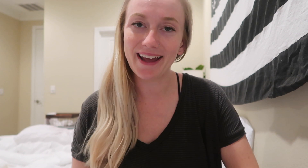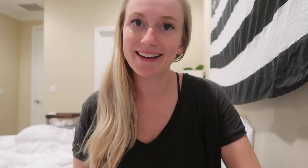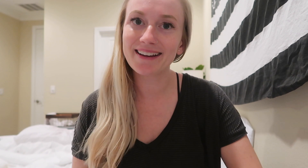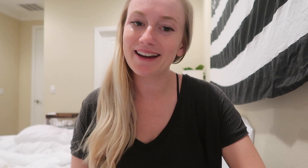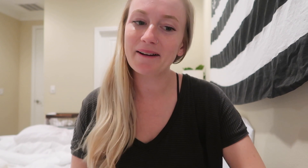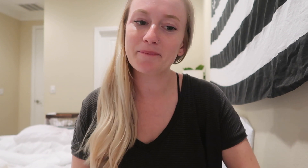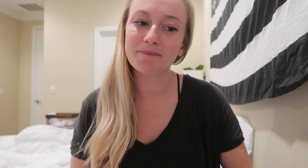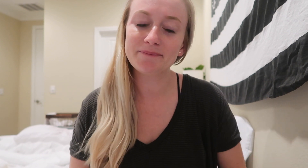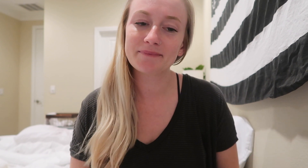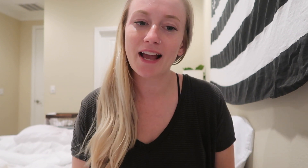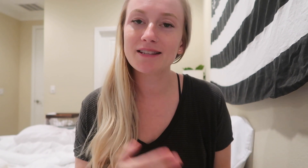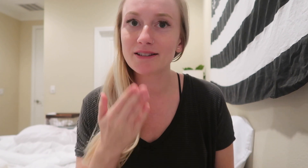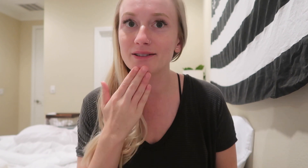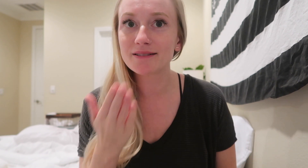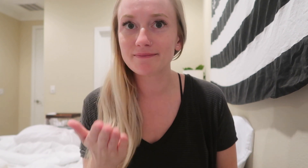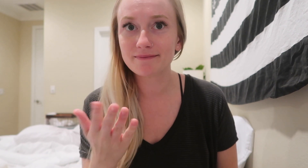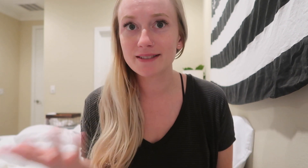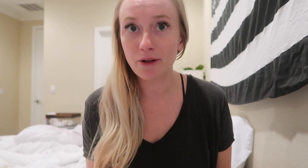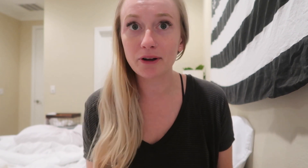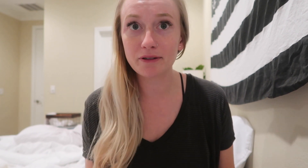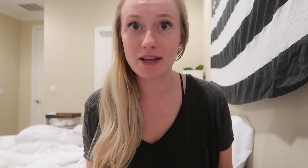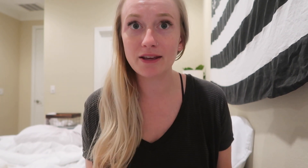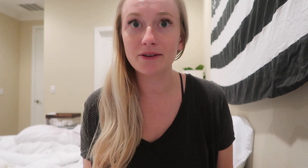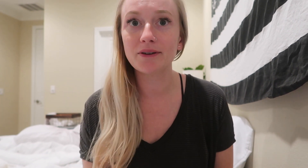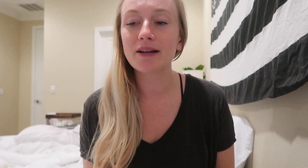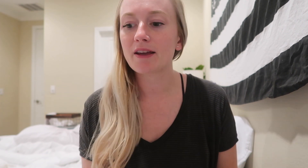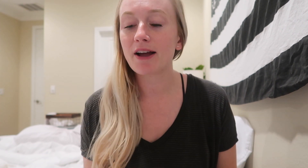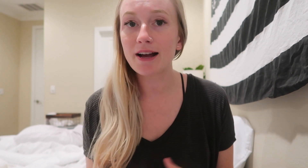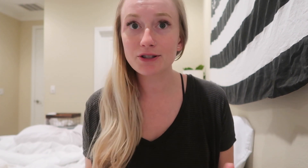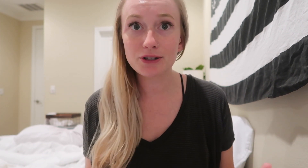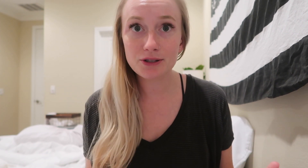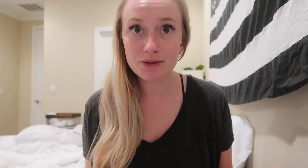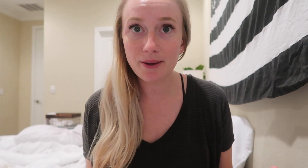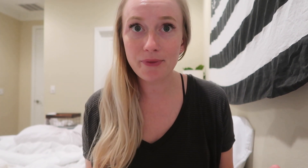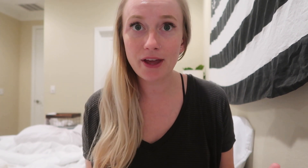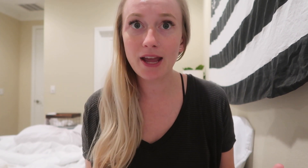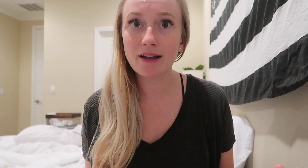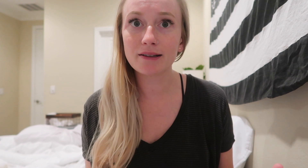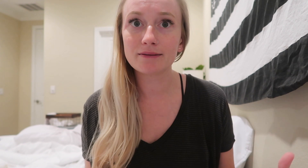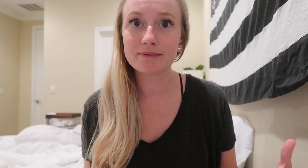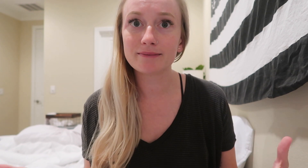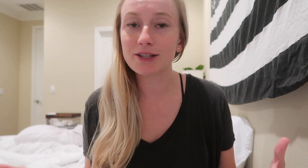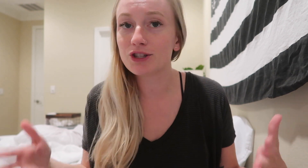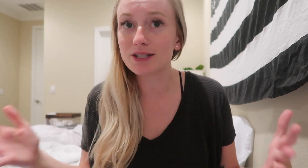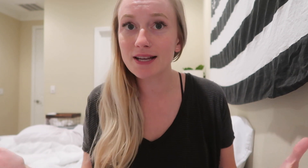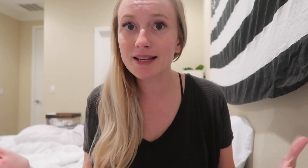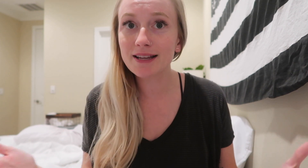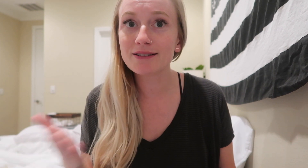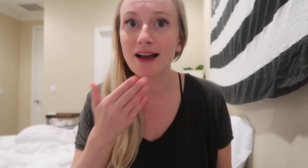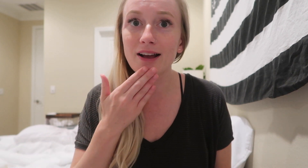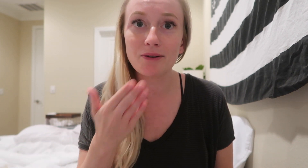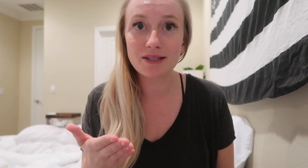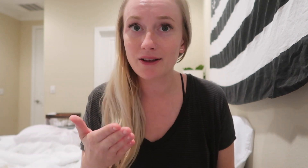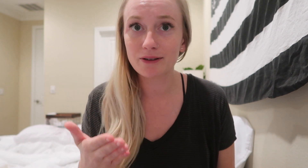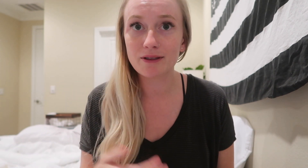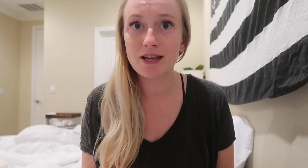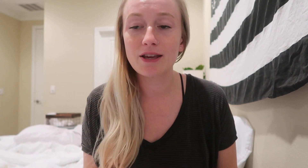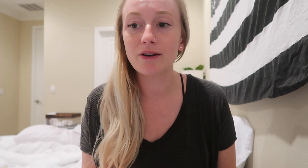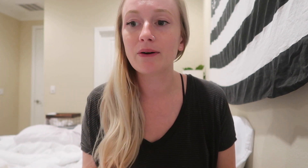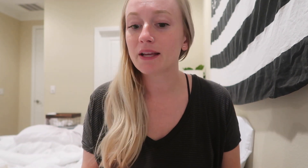okay. I still tell her thank you. If I ask her to do something and she does it, I always tell her thank you. If